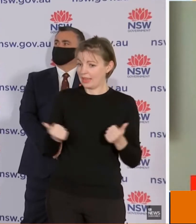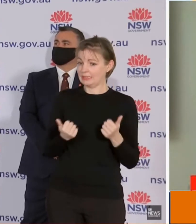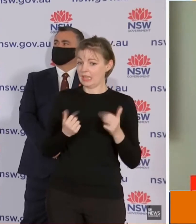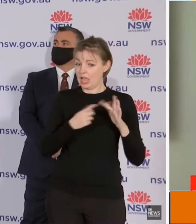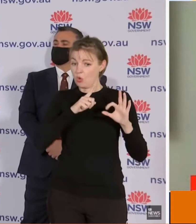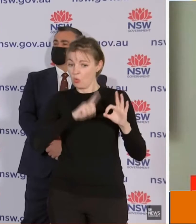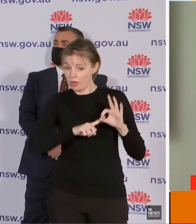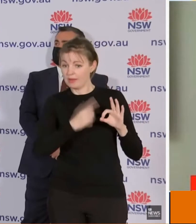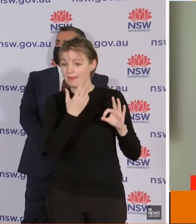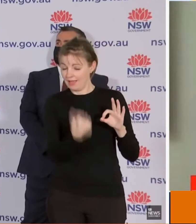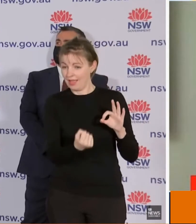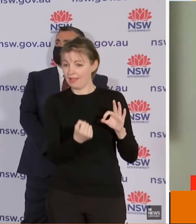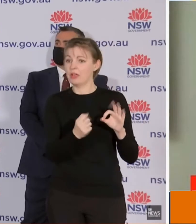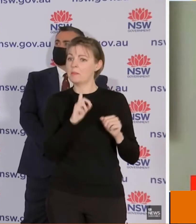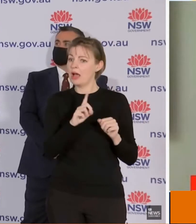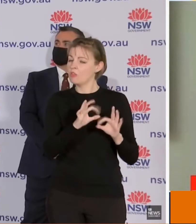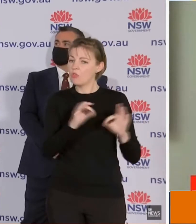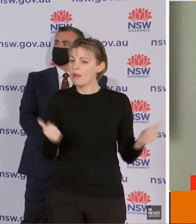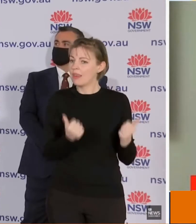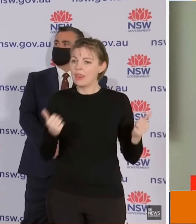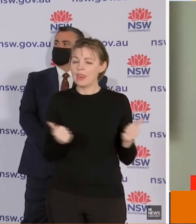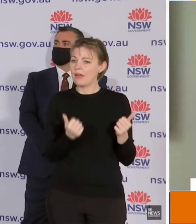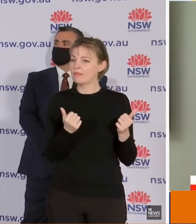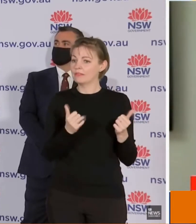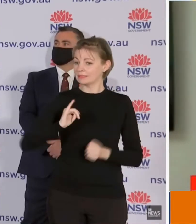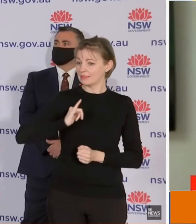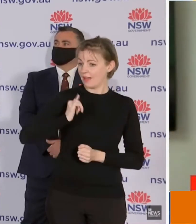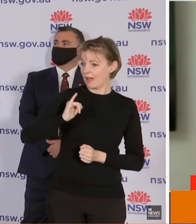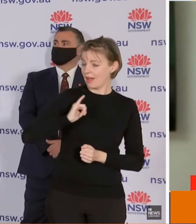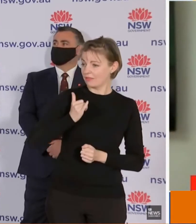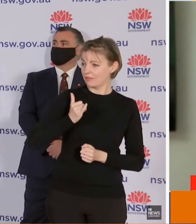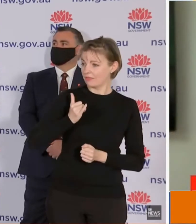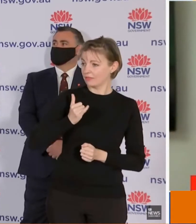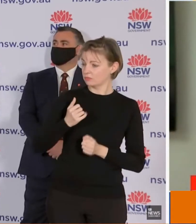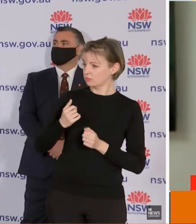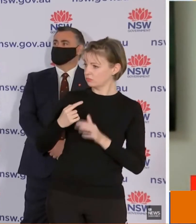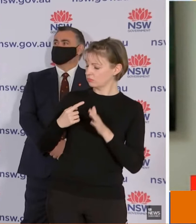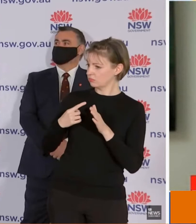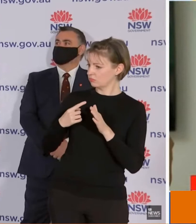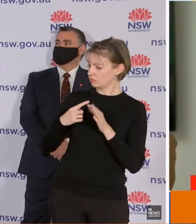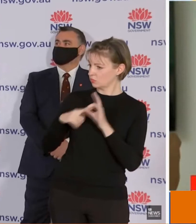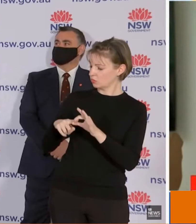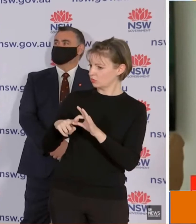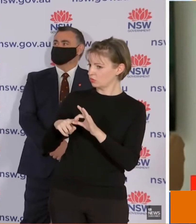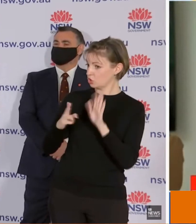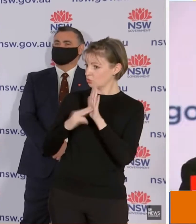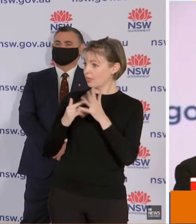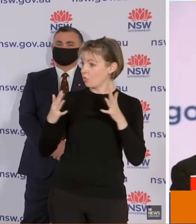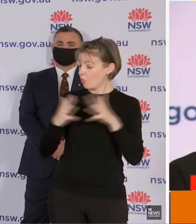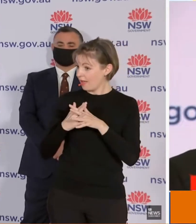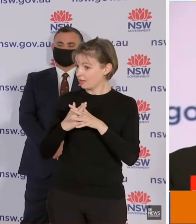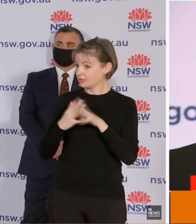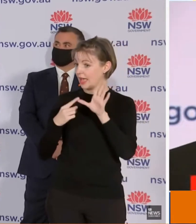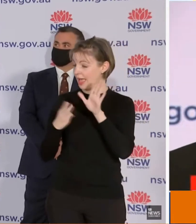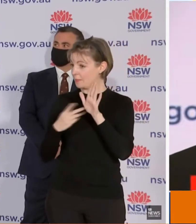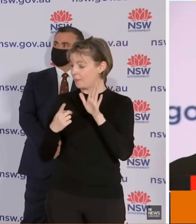staff to work. Are you confident? Sorry, is that the New South Wales AMA? Yes, the New South Wales. Danielle McMullen? Yes. Really? Yes. Well, look, thank